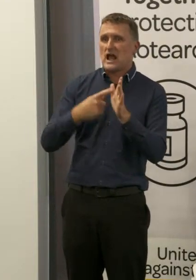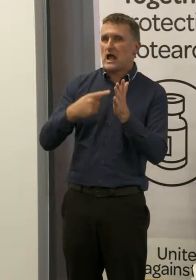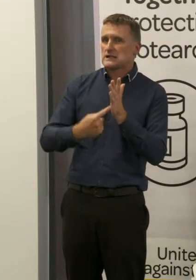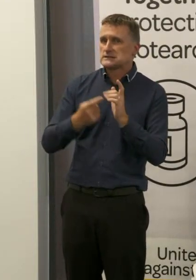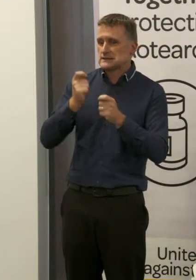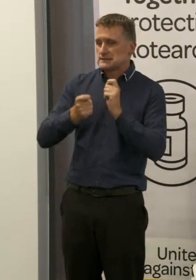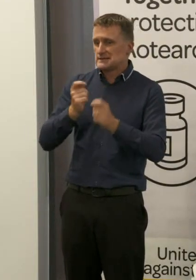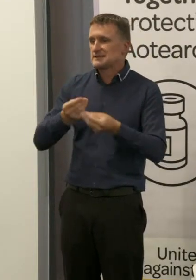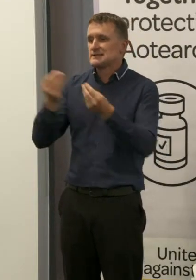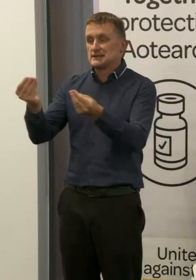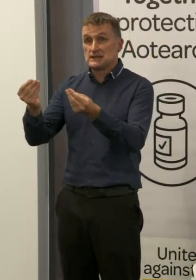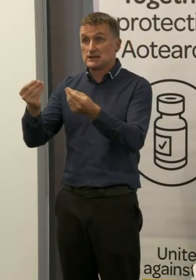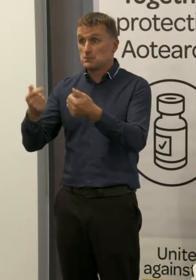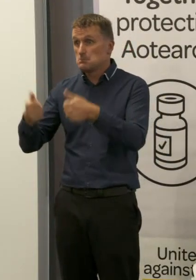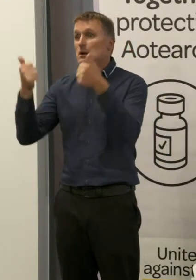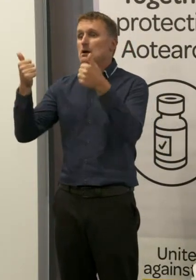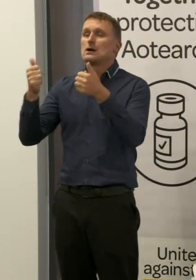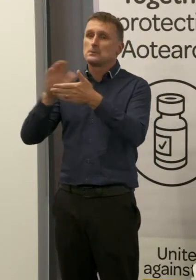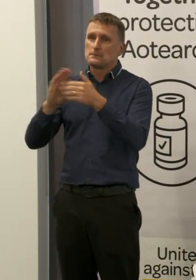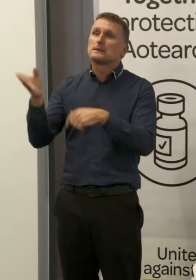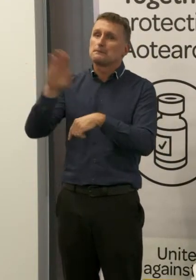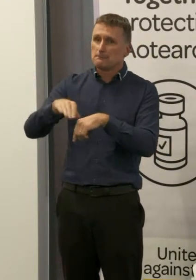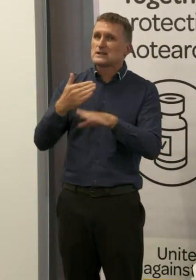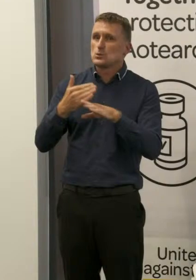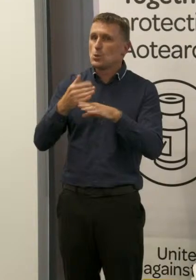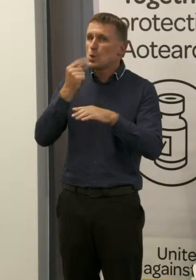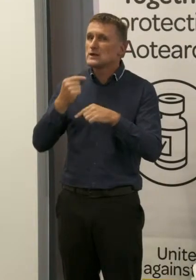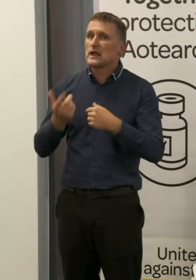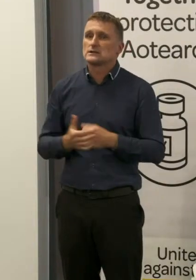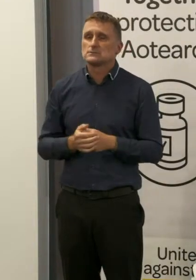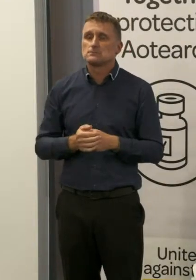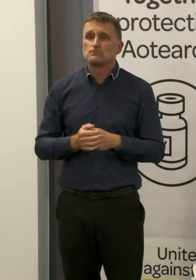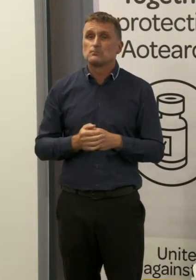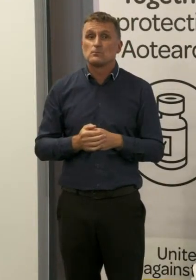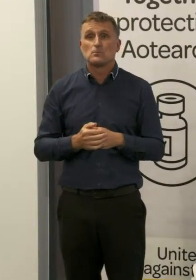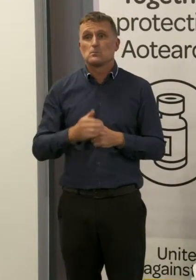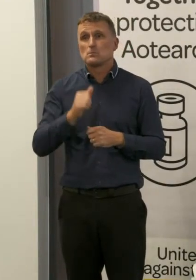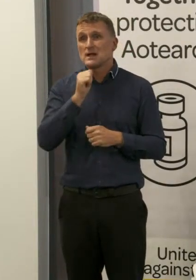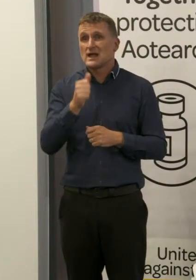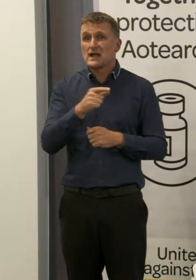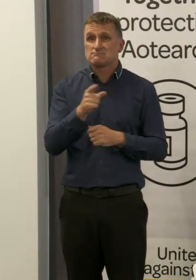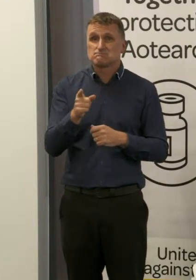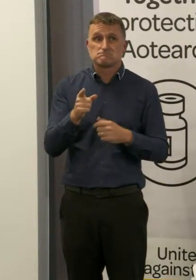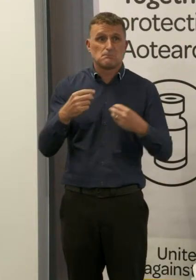working with directly with, and will continue to, businesses that might have a